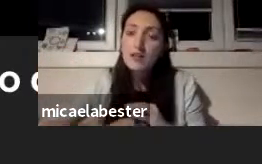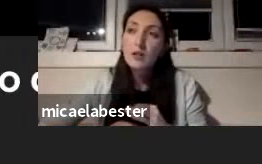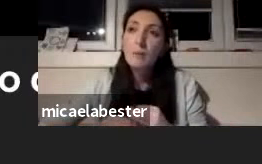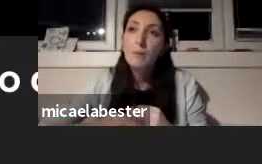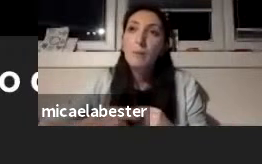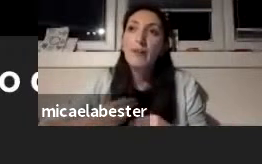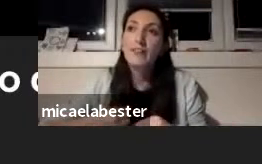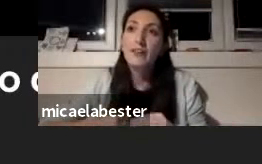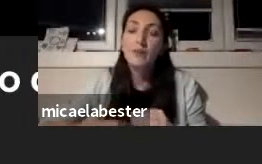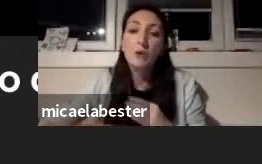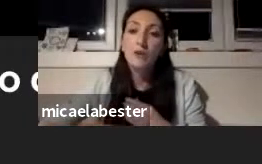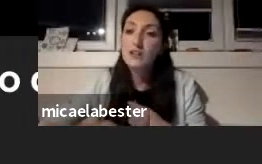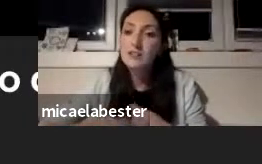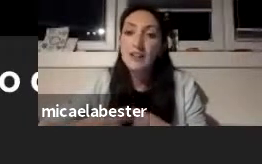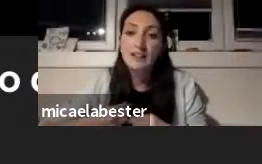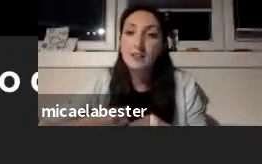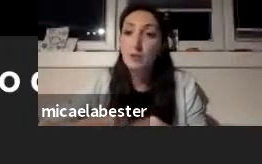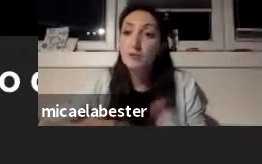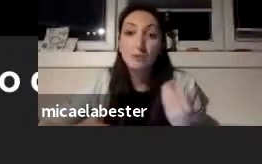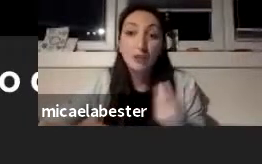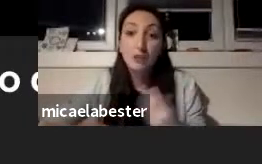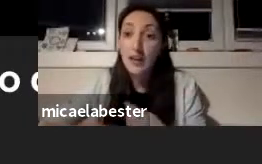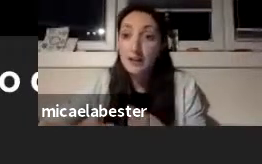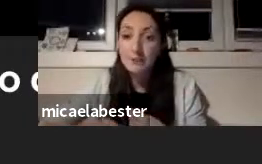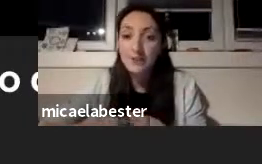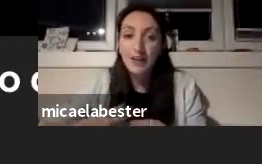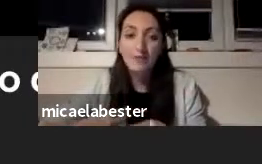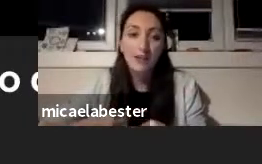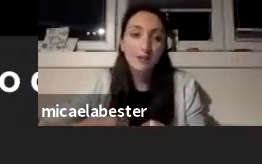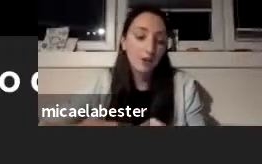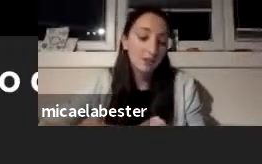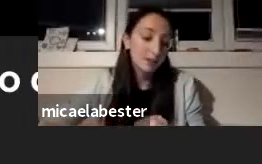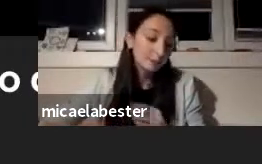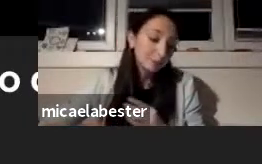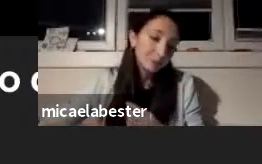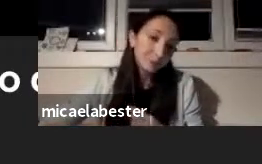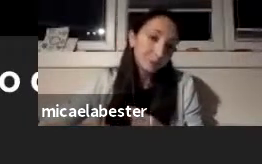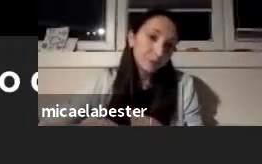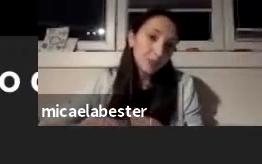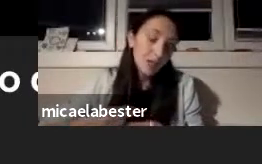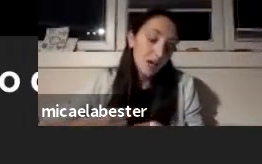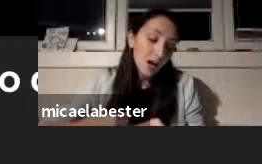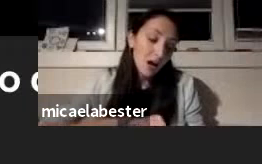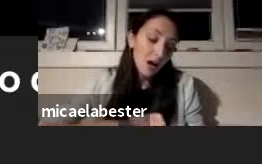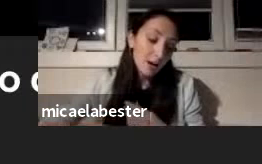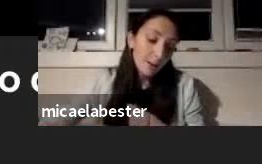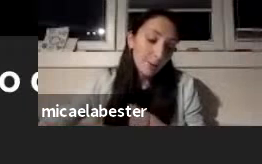another, but they won't understand someone from the UK, and vice versa.